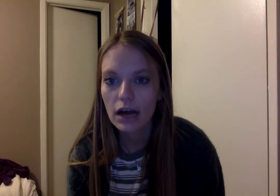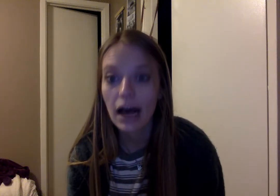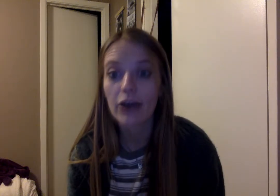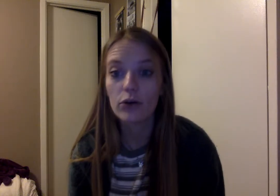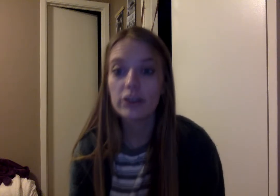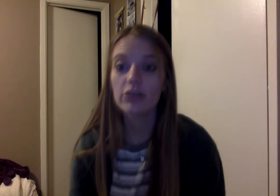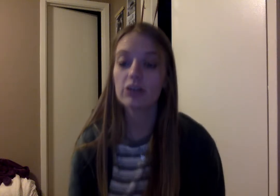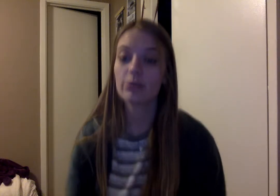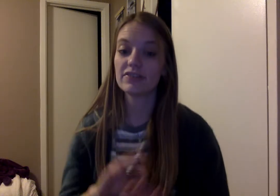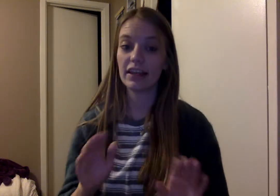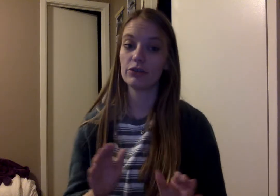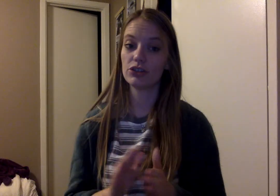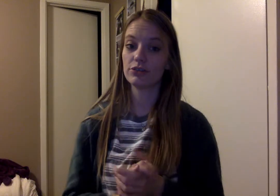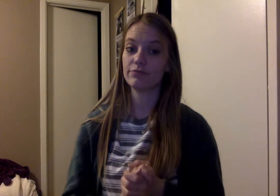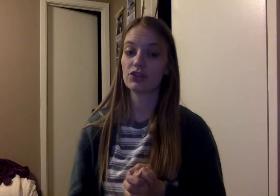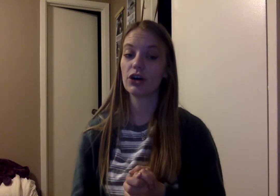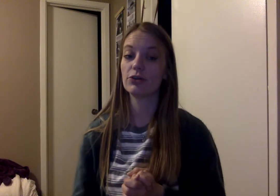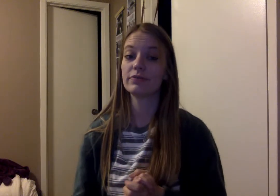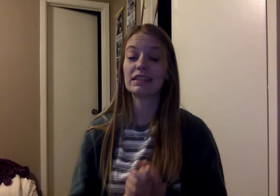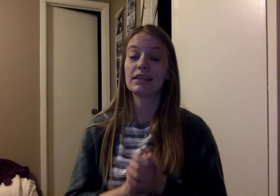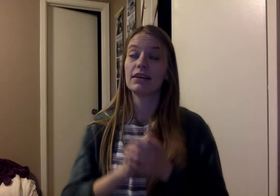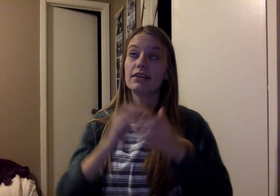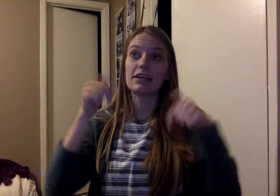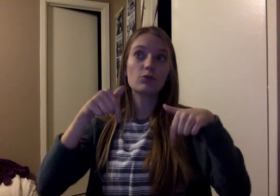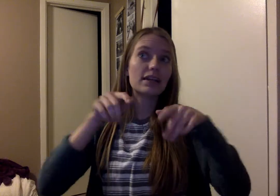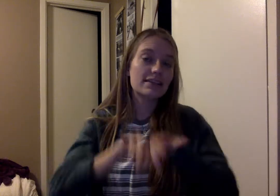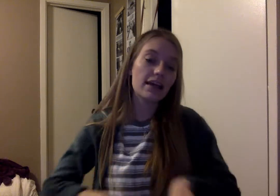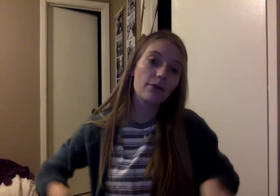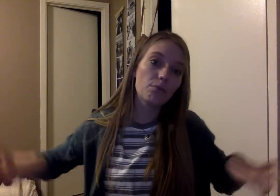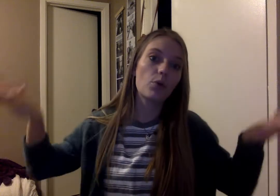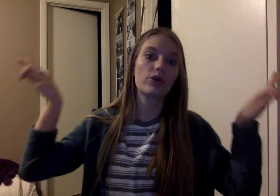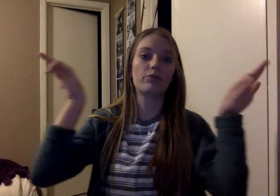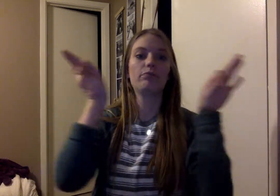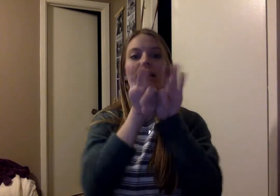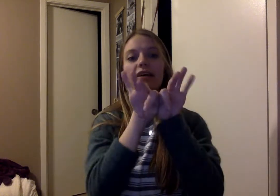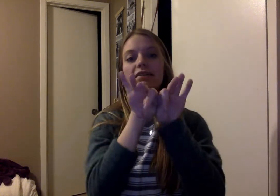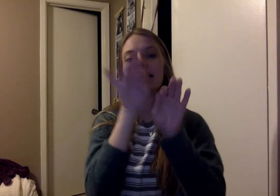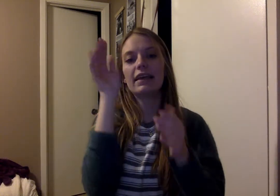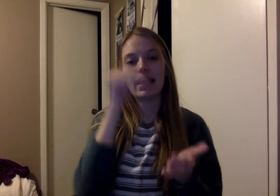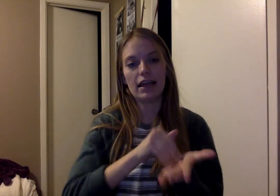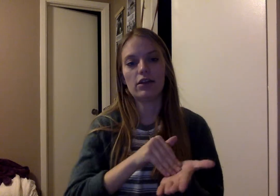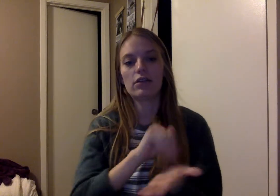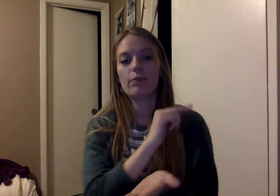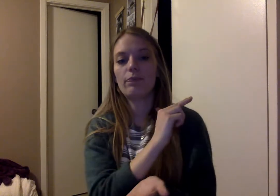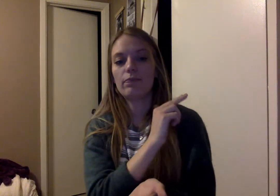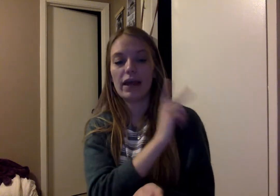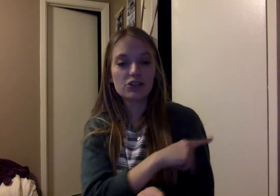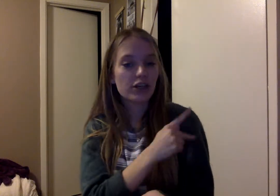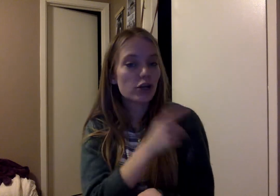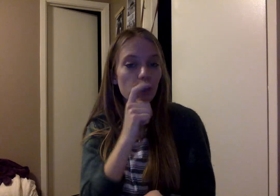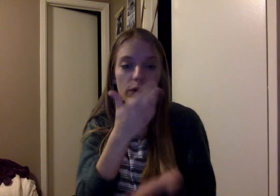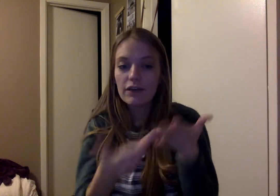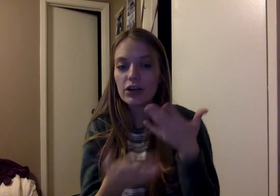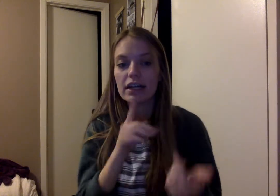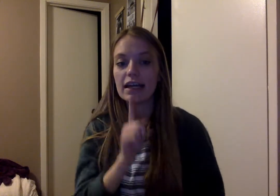I only know a little bit of sign language. So this one is important because, again, the patient or whoever it